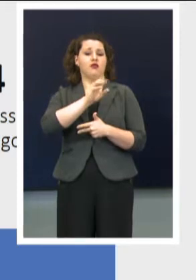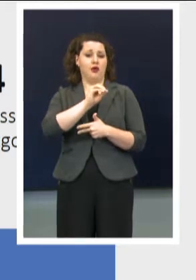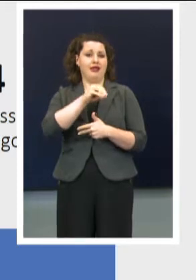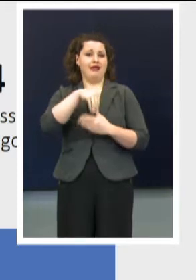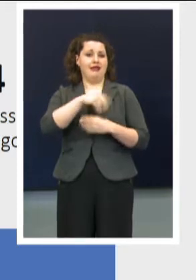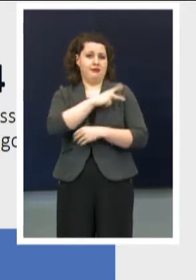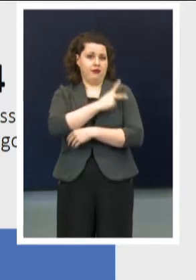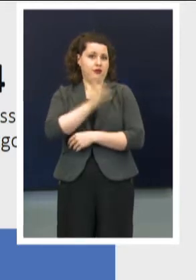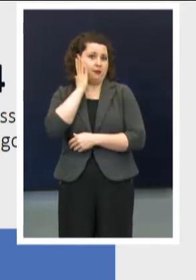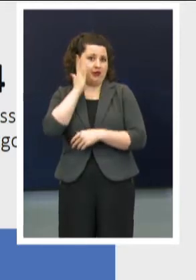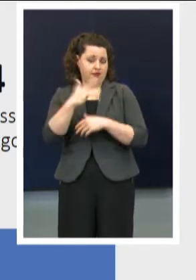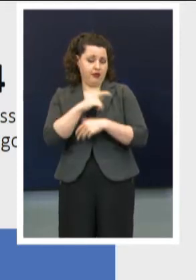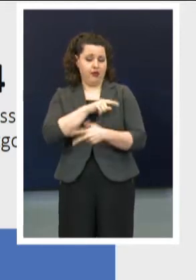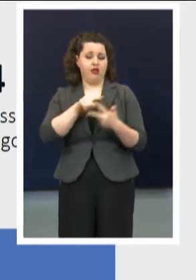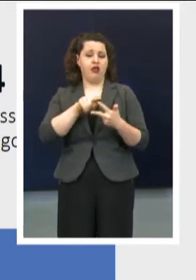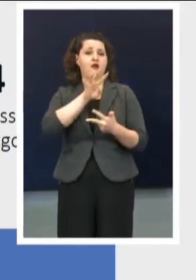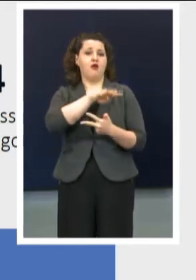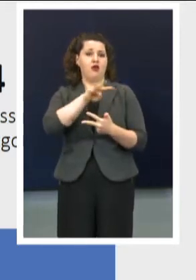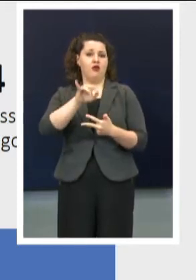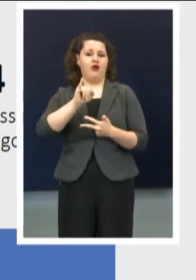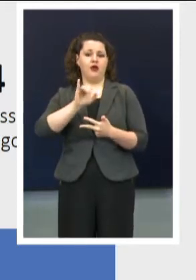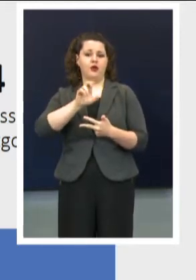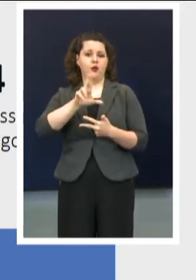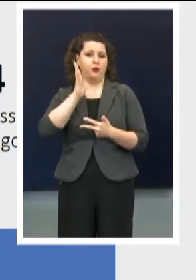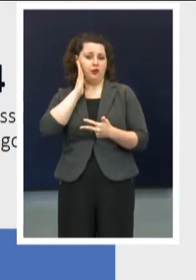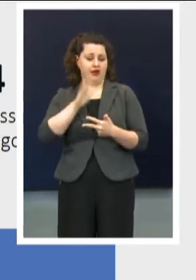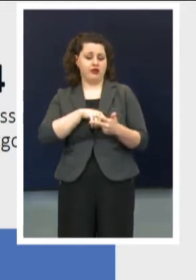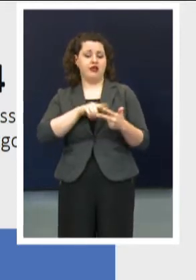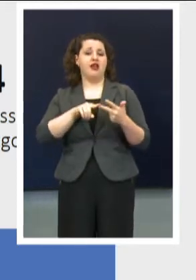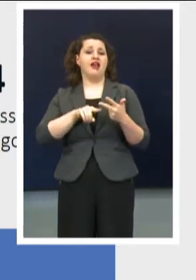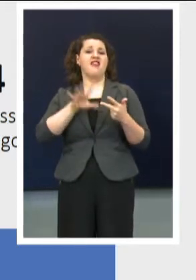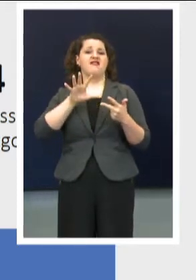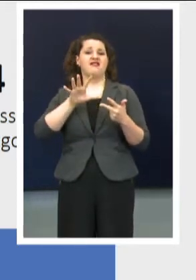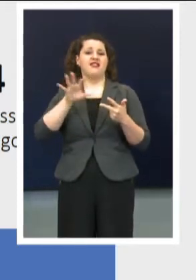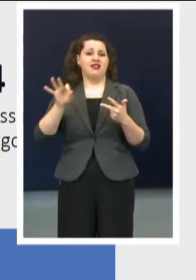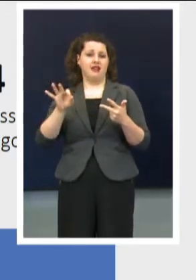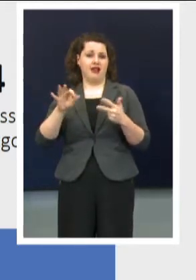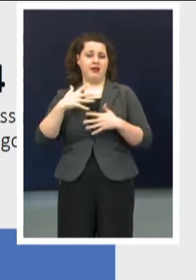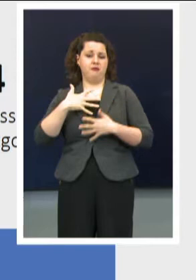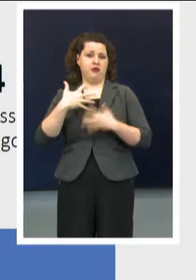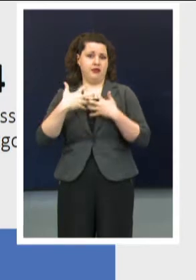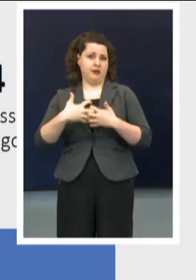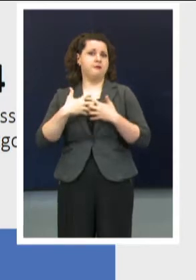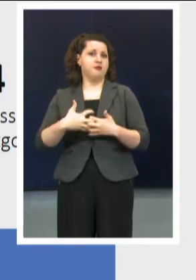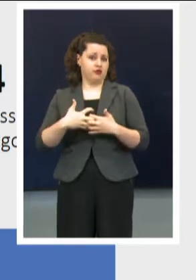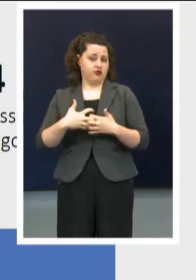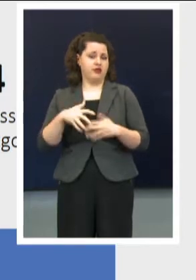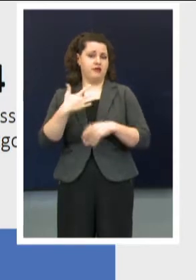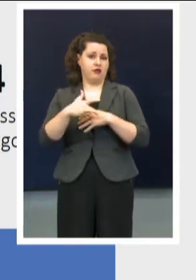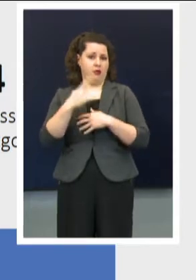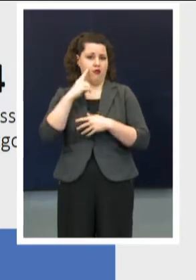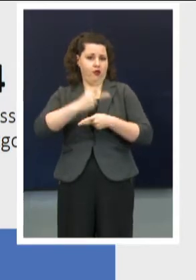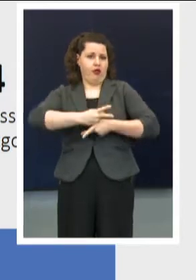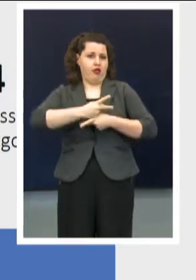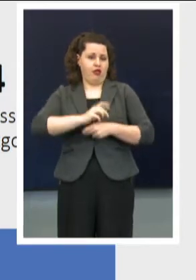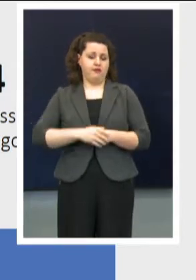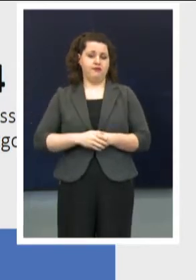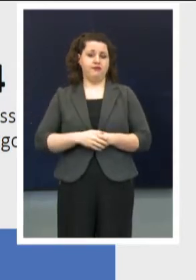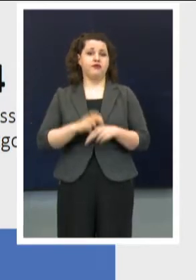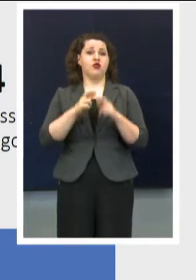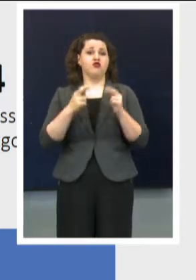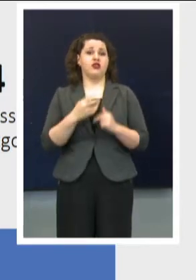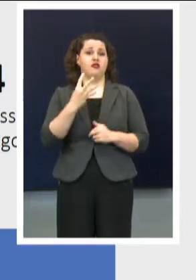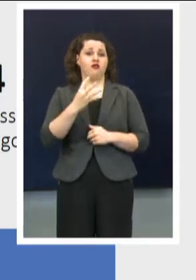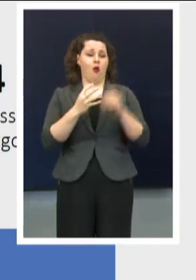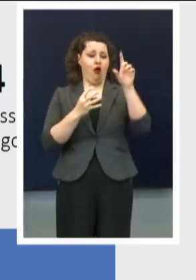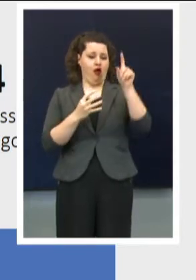inpatient beds, 44 ICU beds, and 59 ventilators available for patient care. In Region